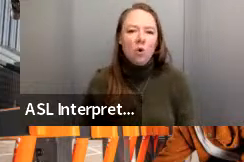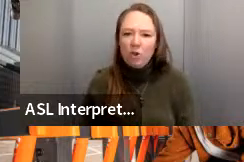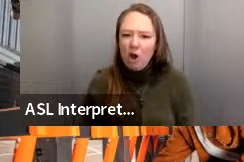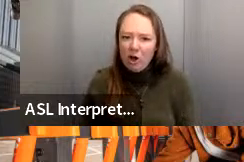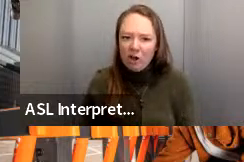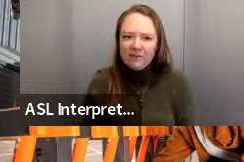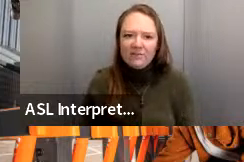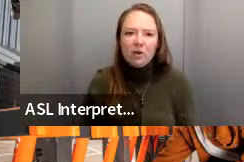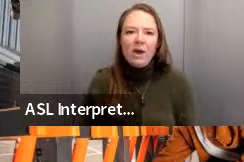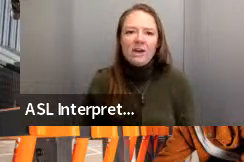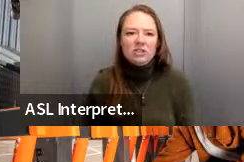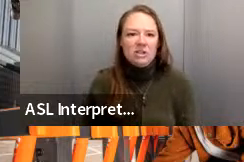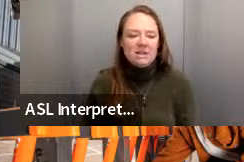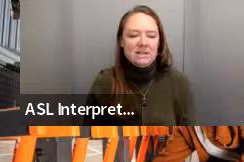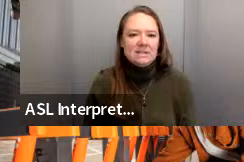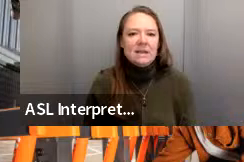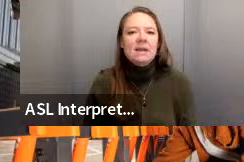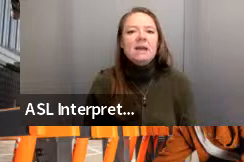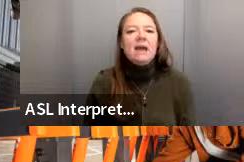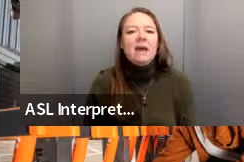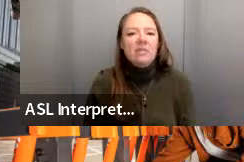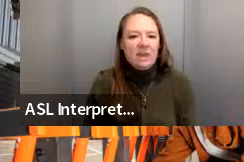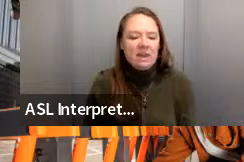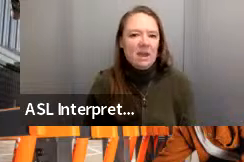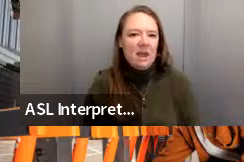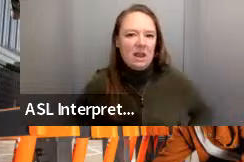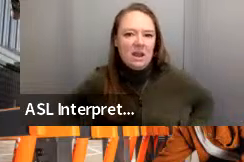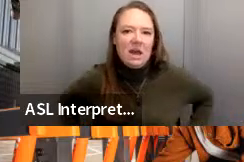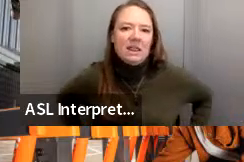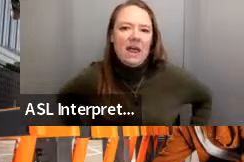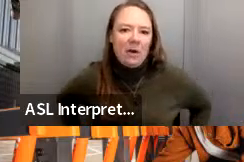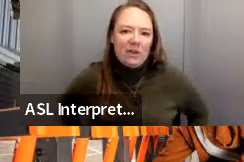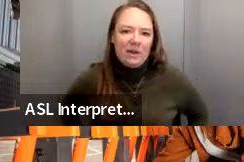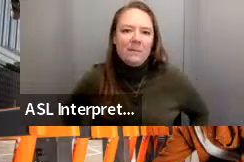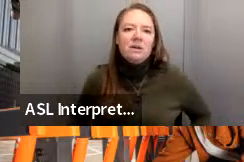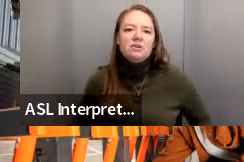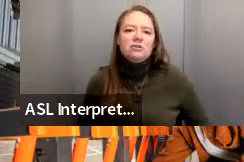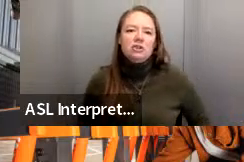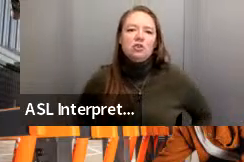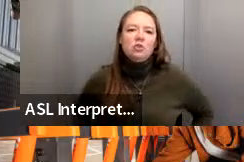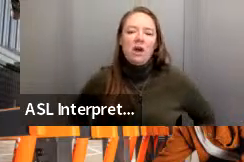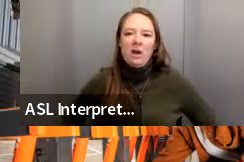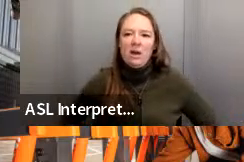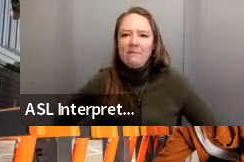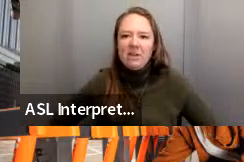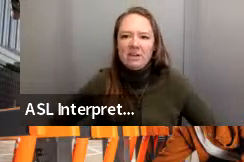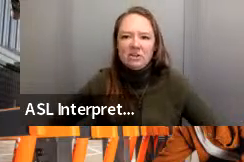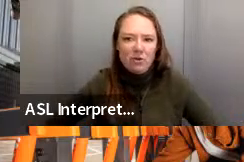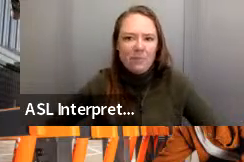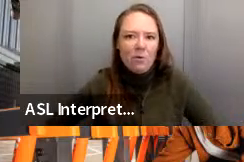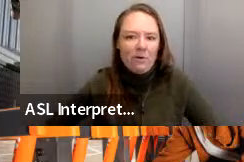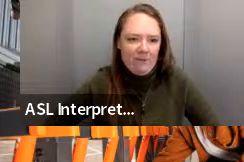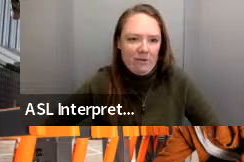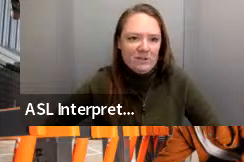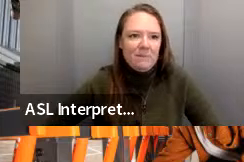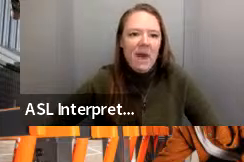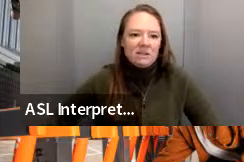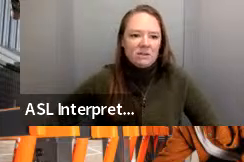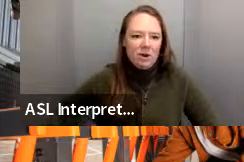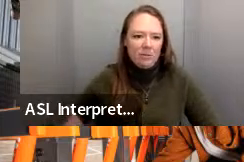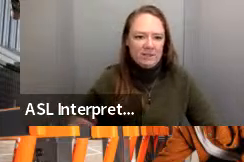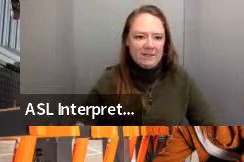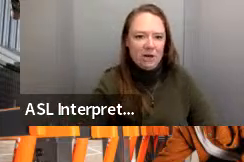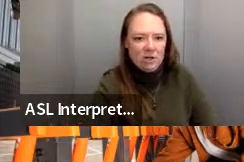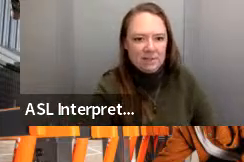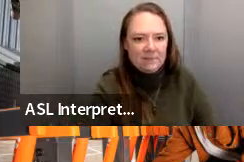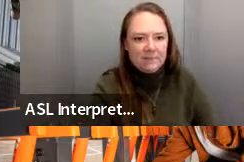Let's hold all of the questions and allow them to finish the report first. Back